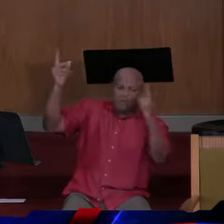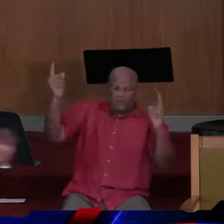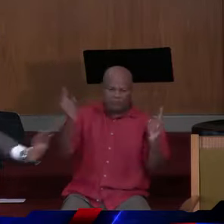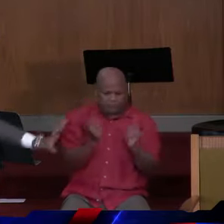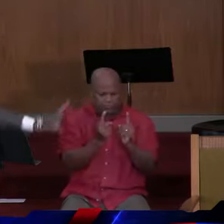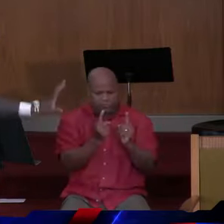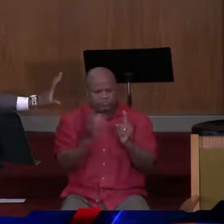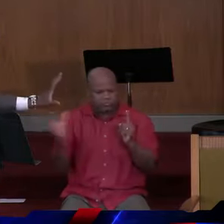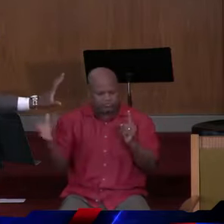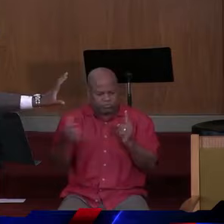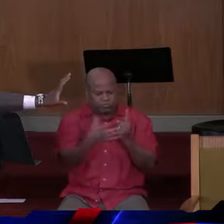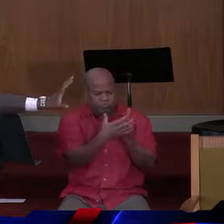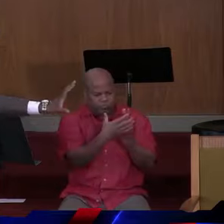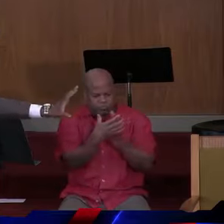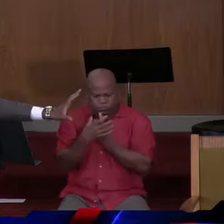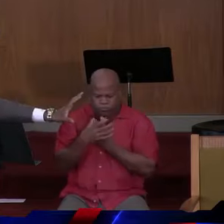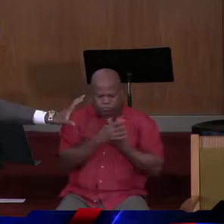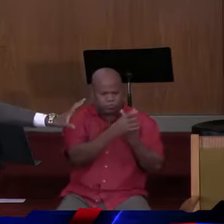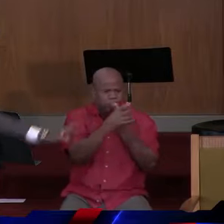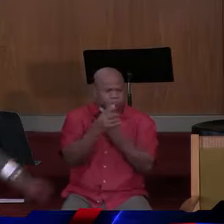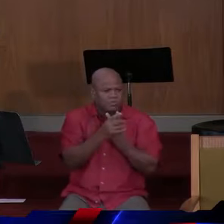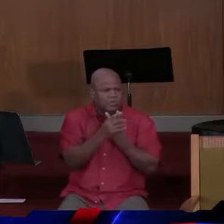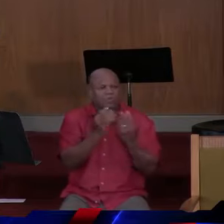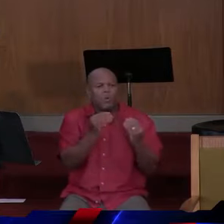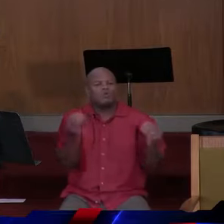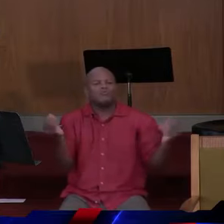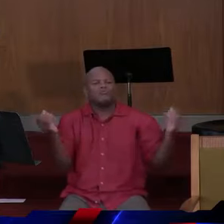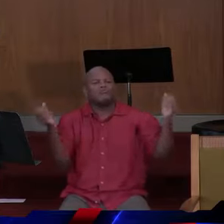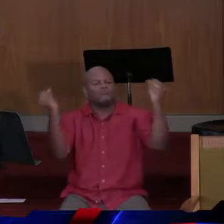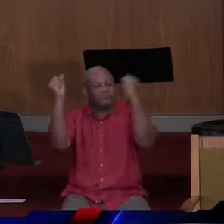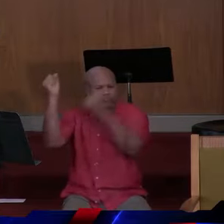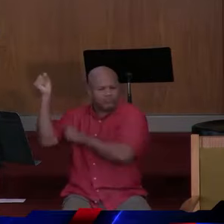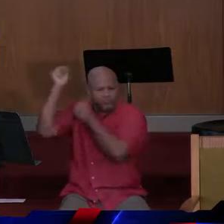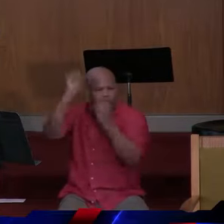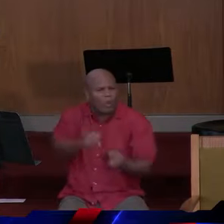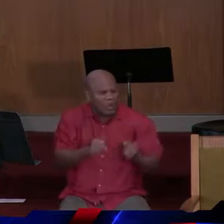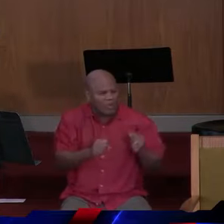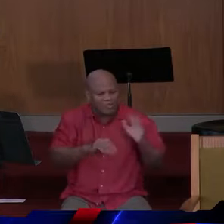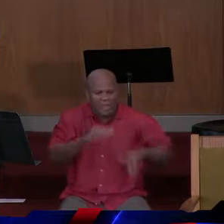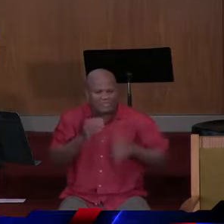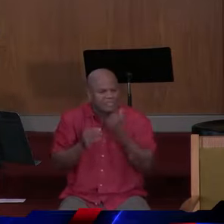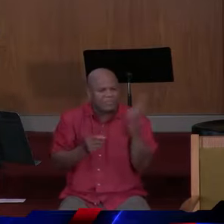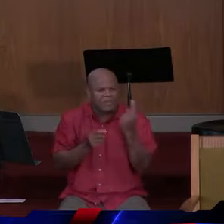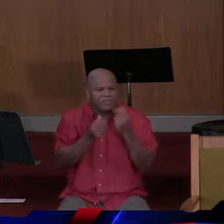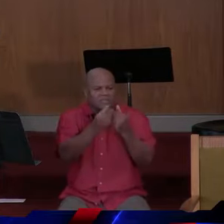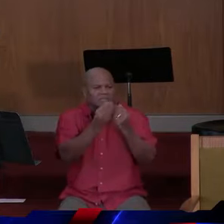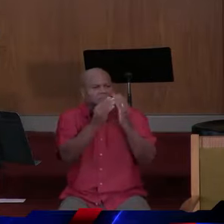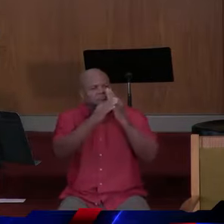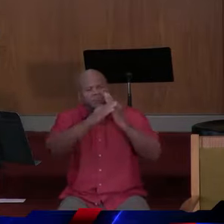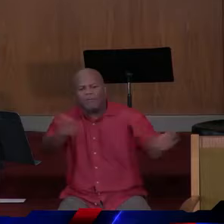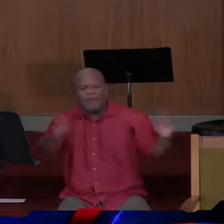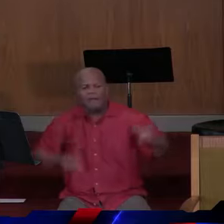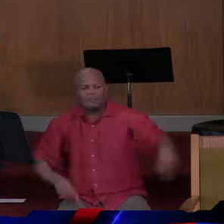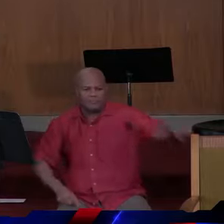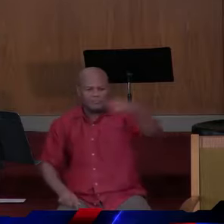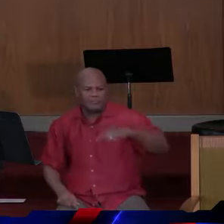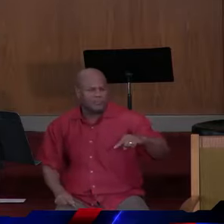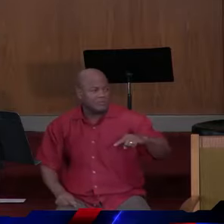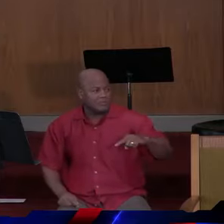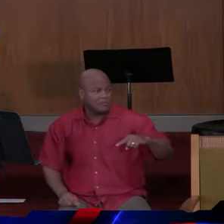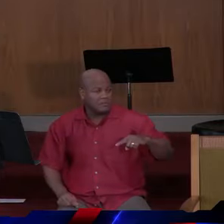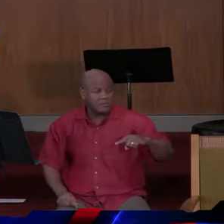is stronger than anything that would divide us. I want to free somebody from